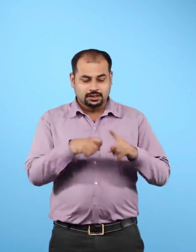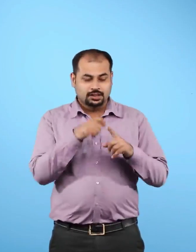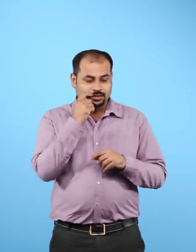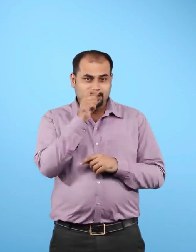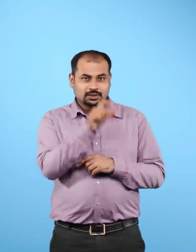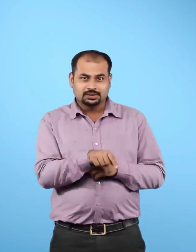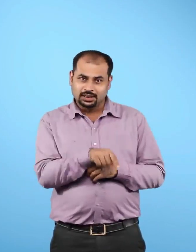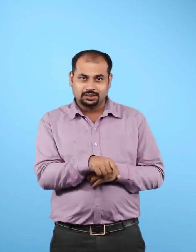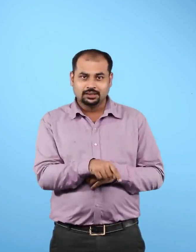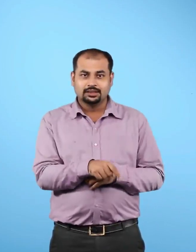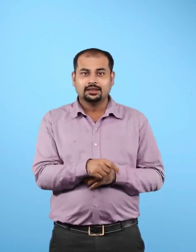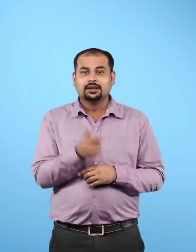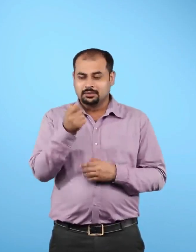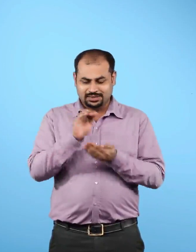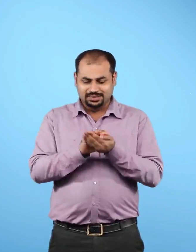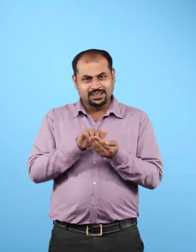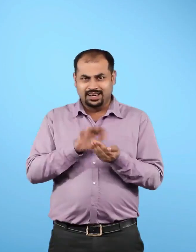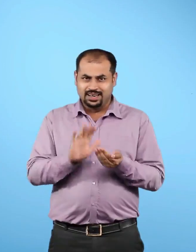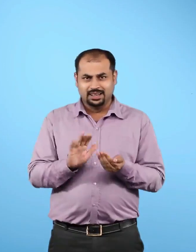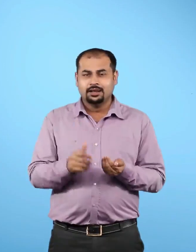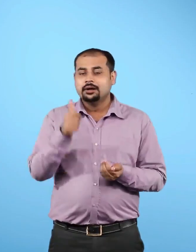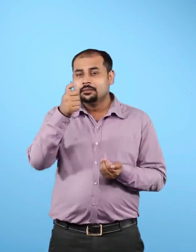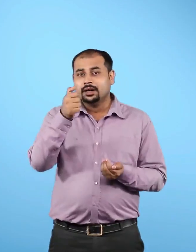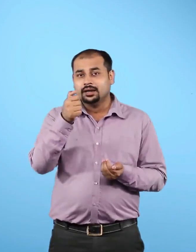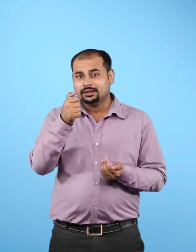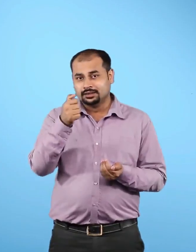How many pens can Kannan buy?